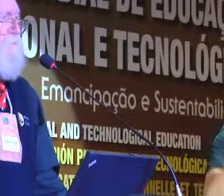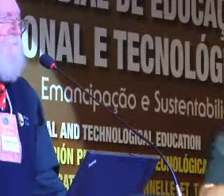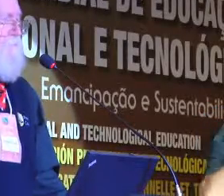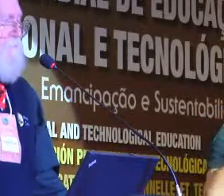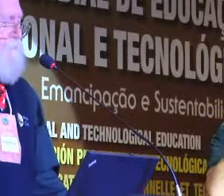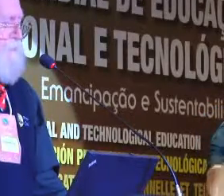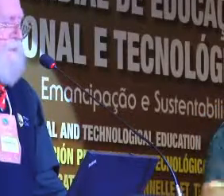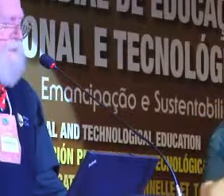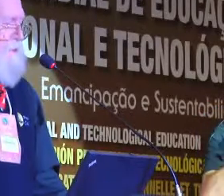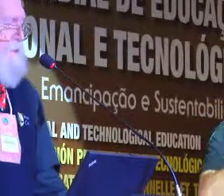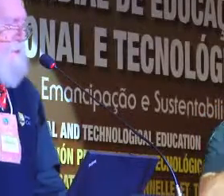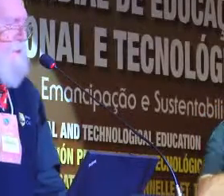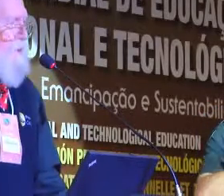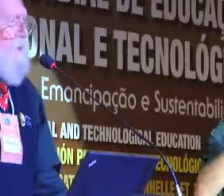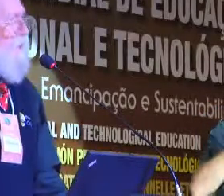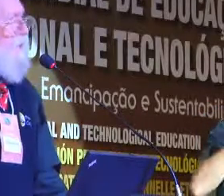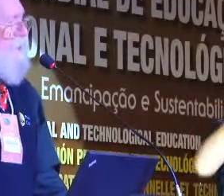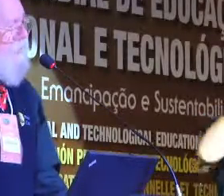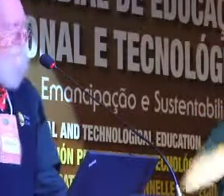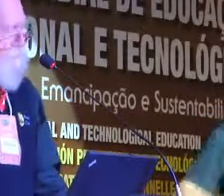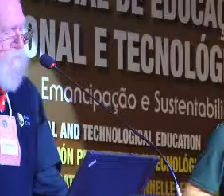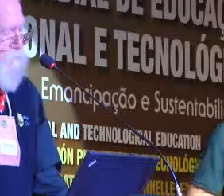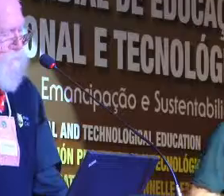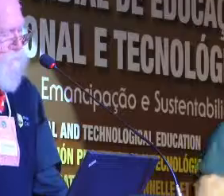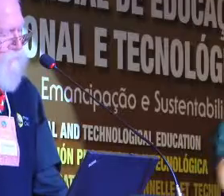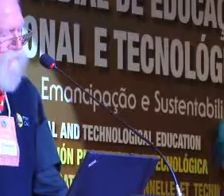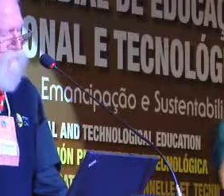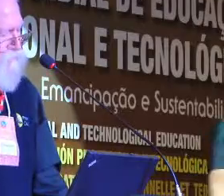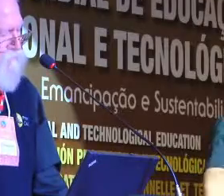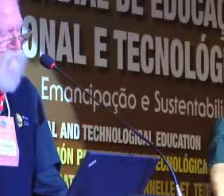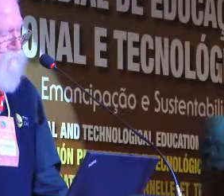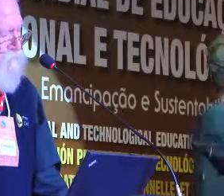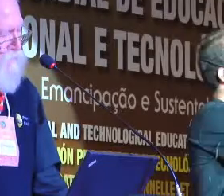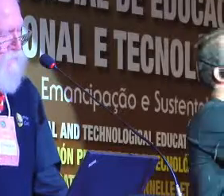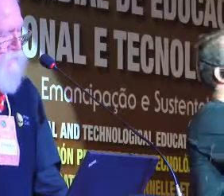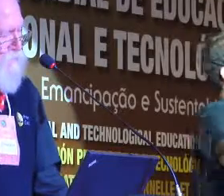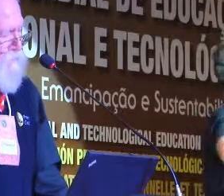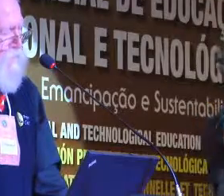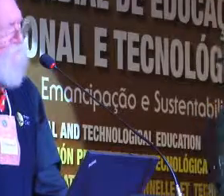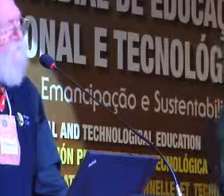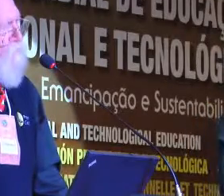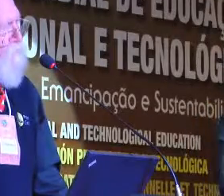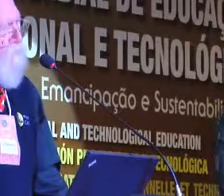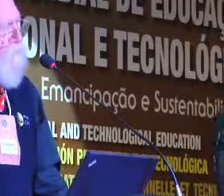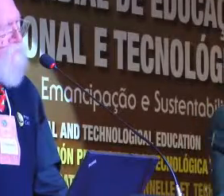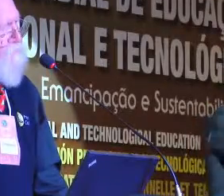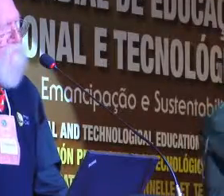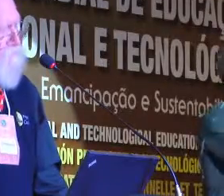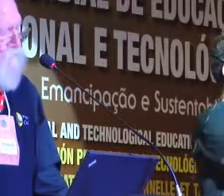administer. In the Atlanta public school system, they had